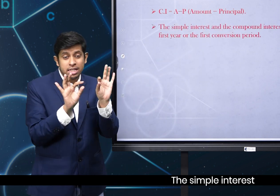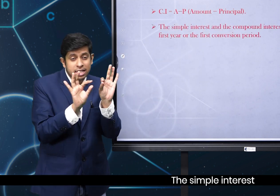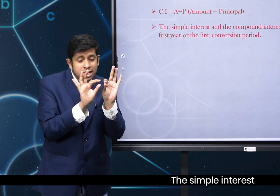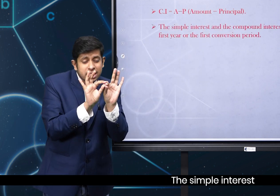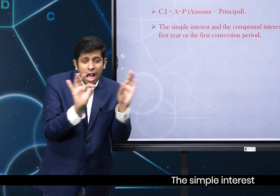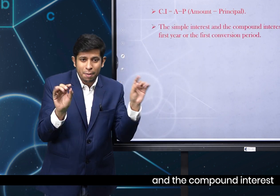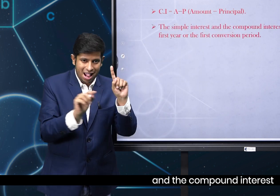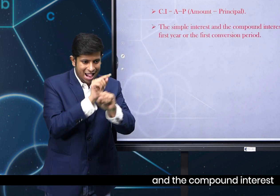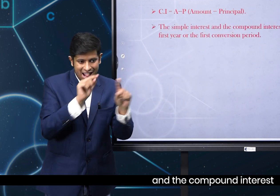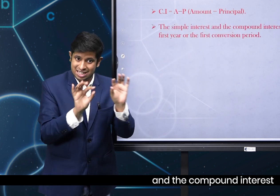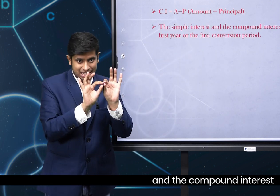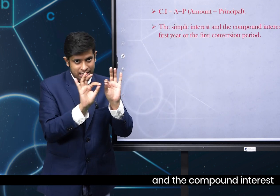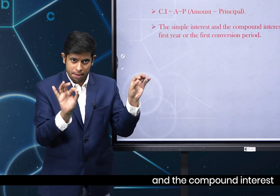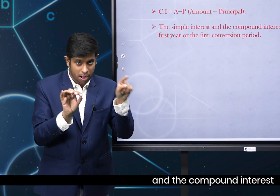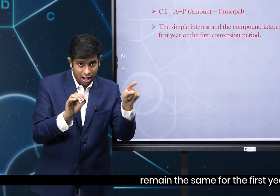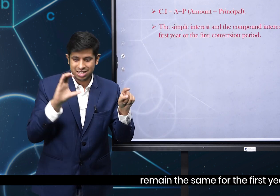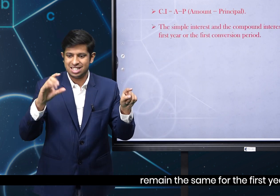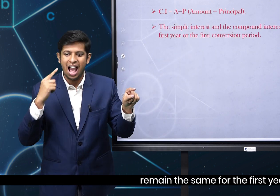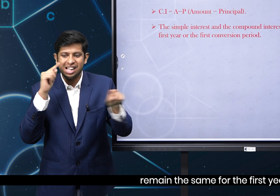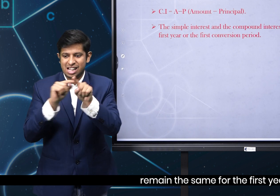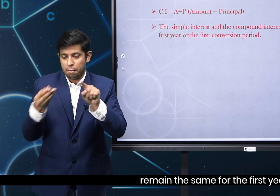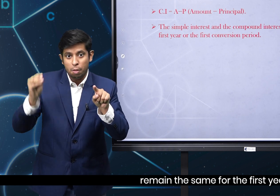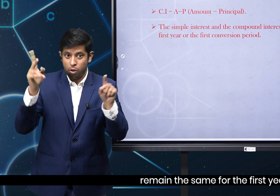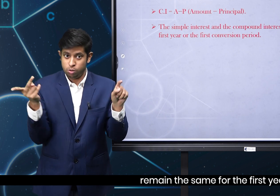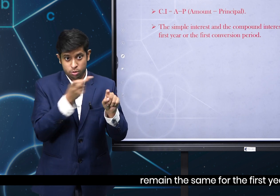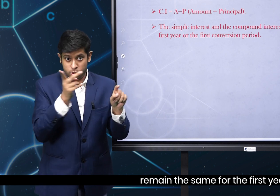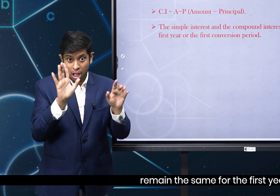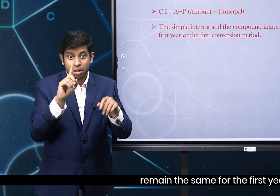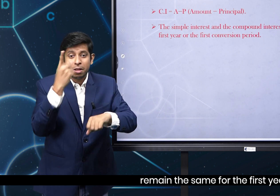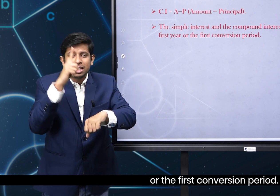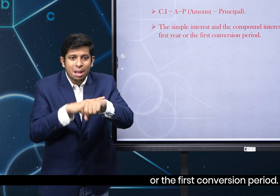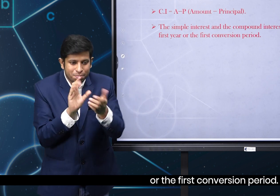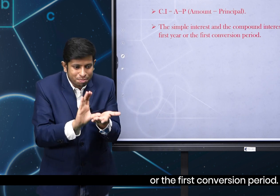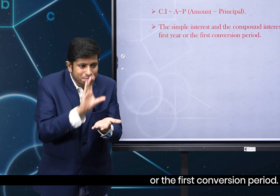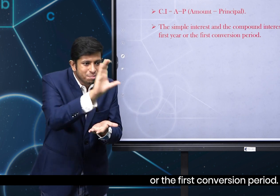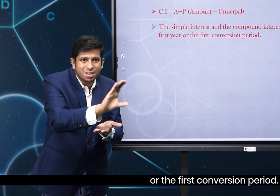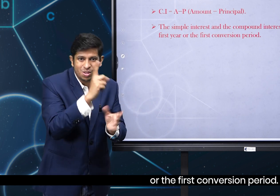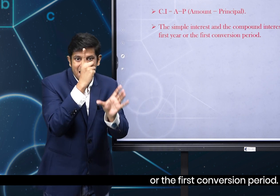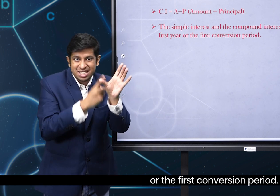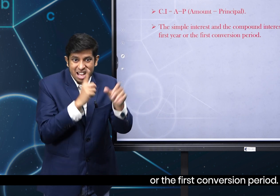Simple interest and the compound interest remain the same for the first year or the first conversion period.